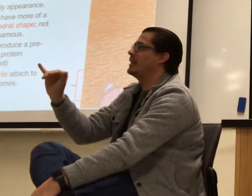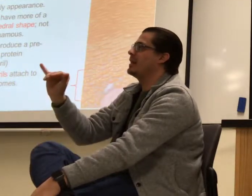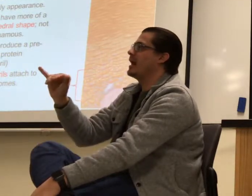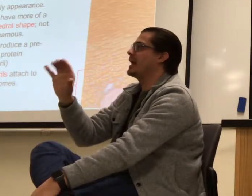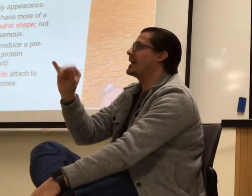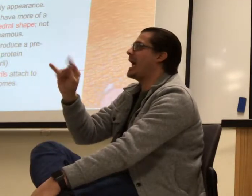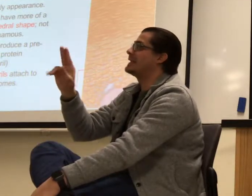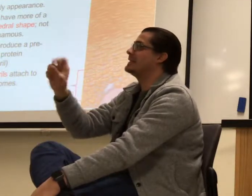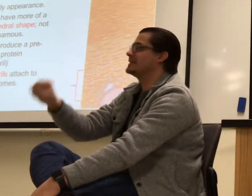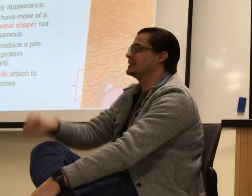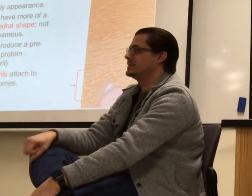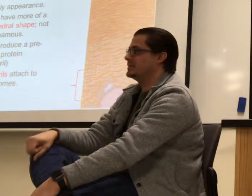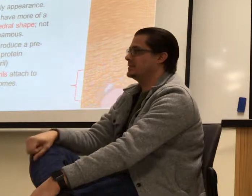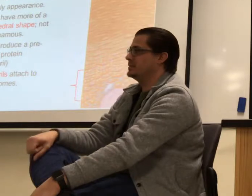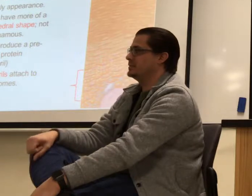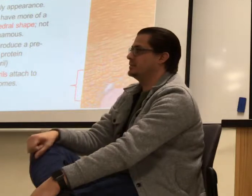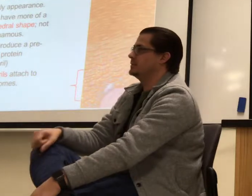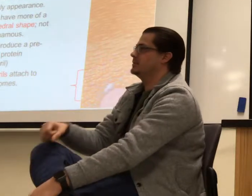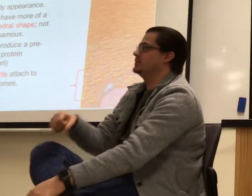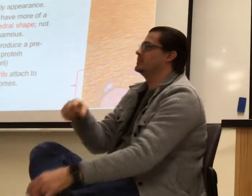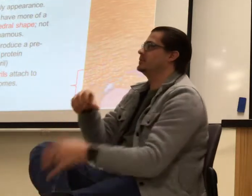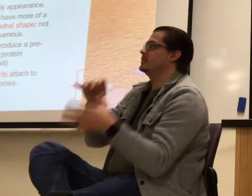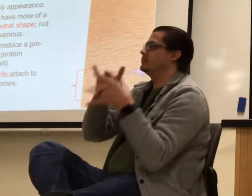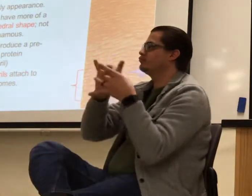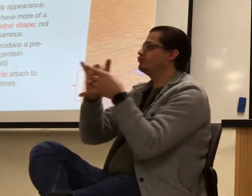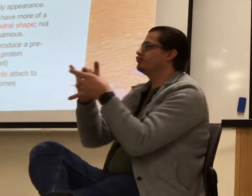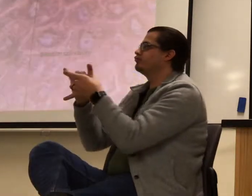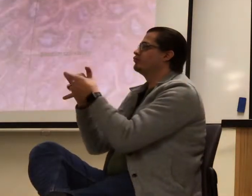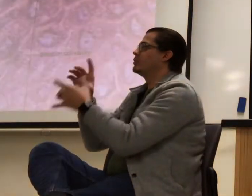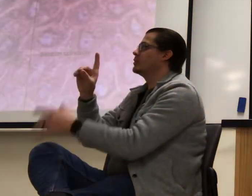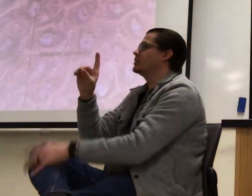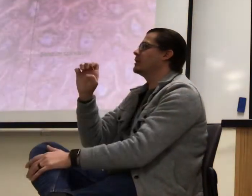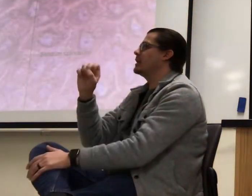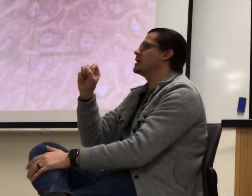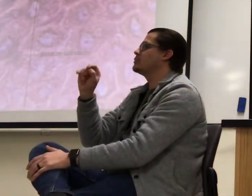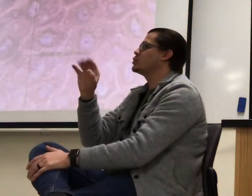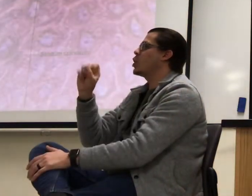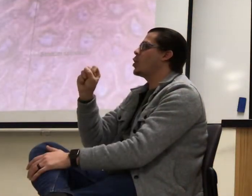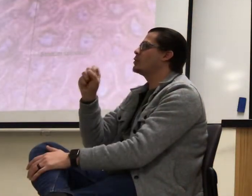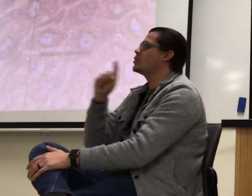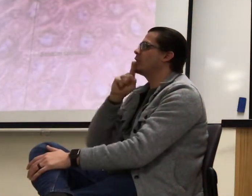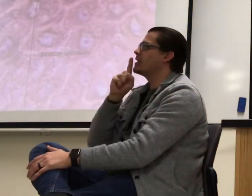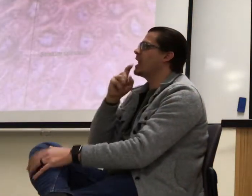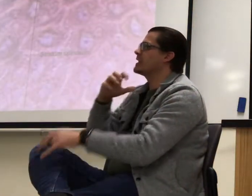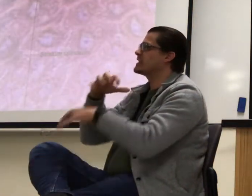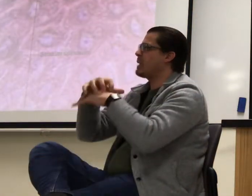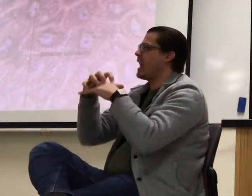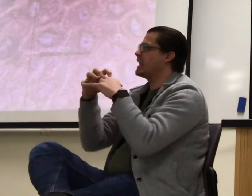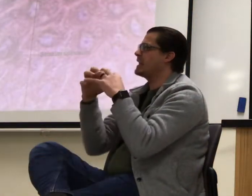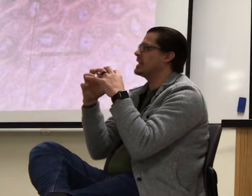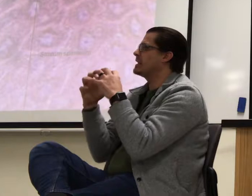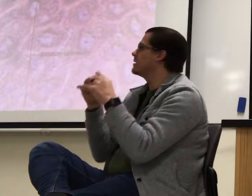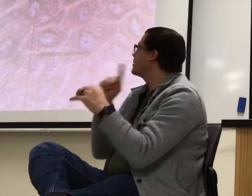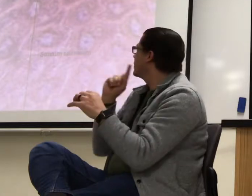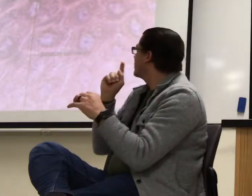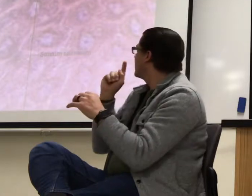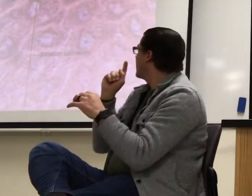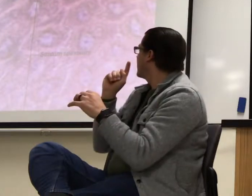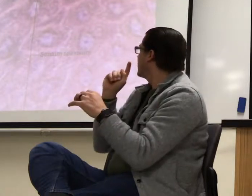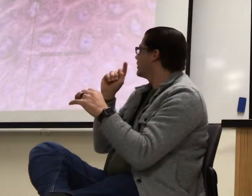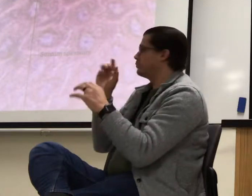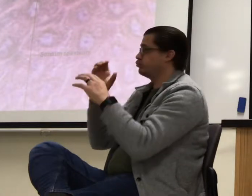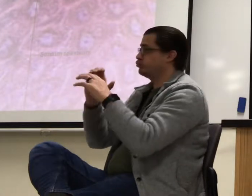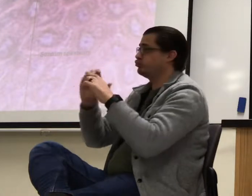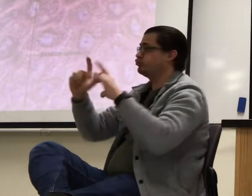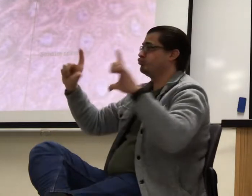Cells are all connected by desmosomes. They're all linked together. It looks like a very spiny layer. And well, I kind of super zoomed in on our picture that